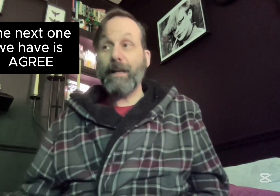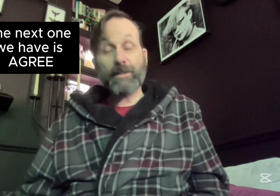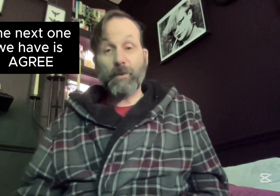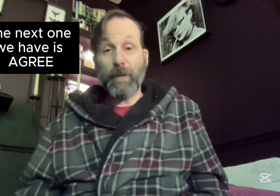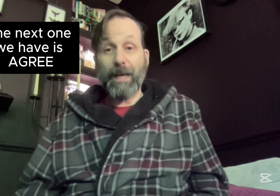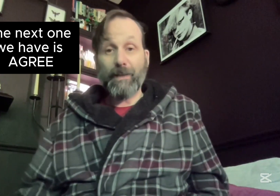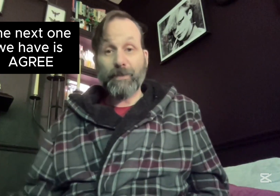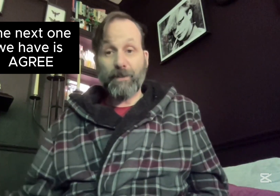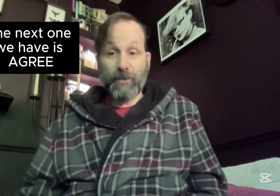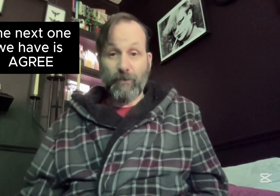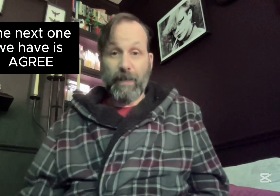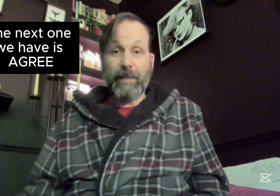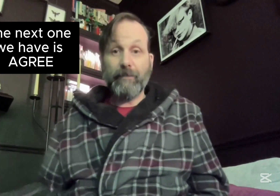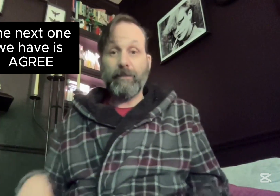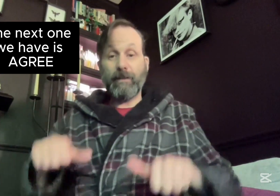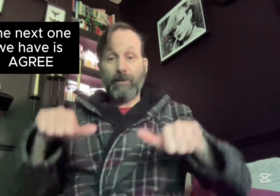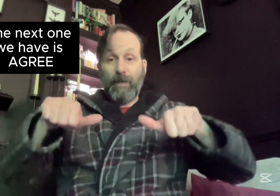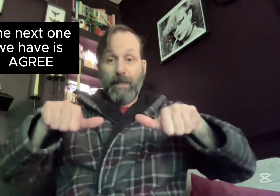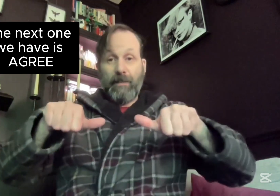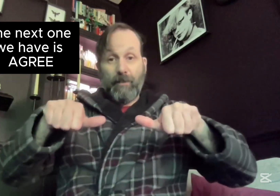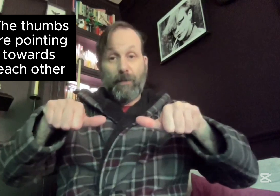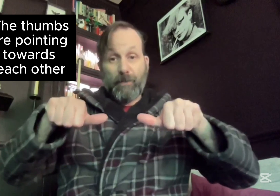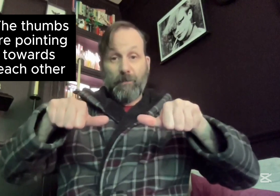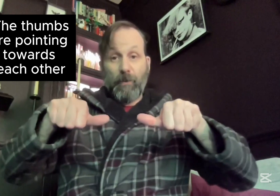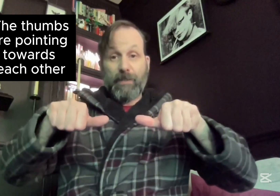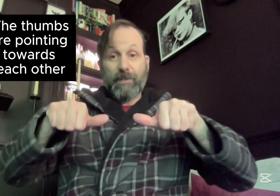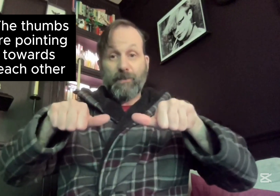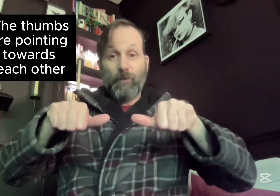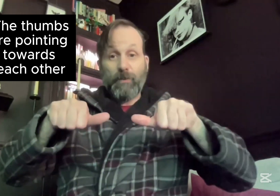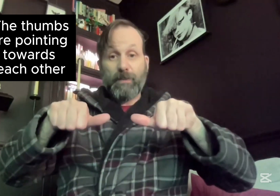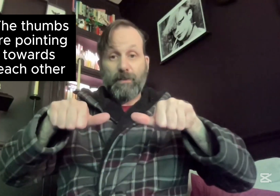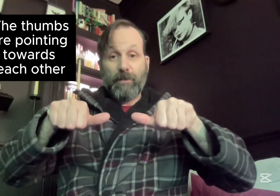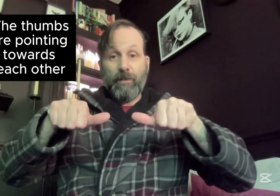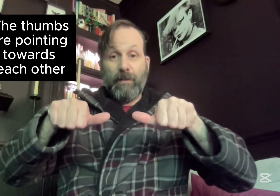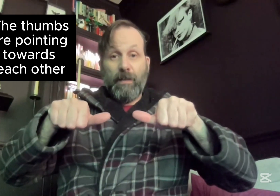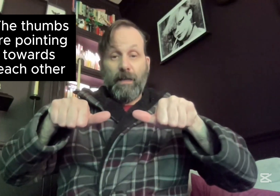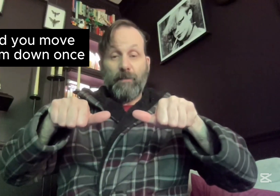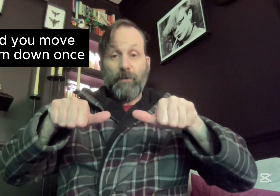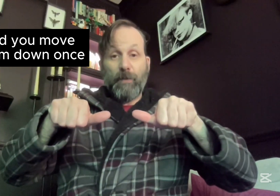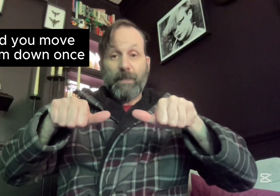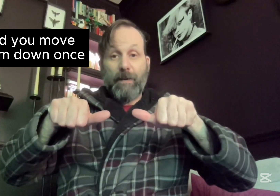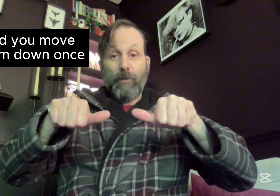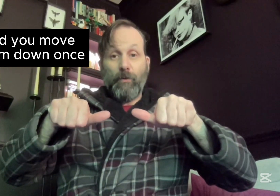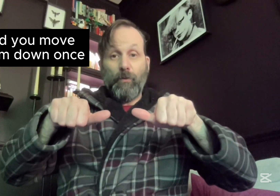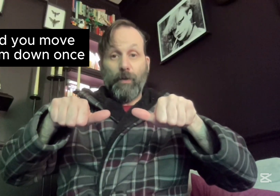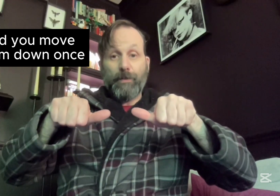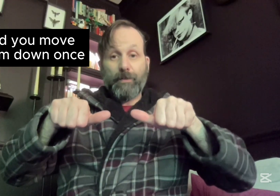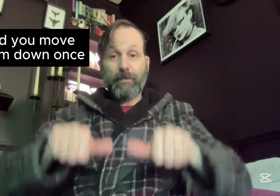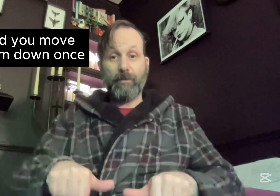The next one we had was agree. And agree, the thumbs are pointing towards each other, and you move them down once.